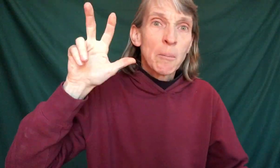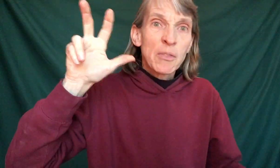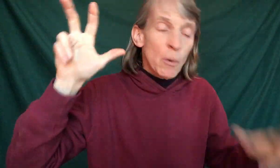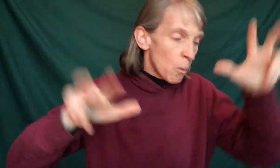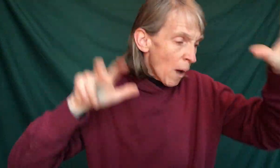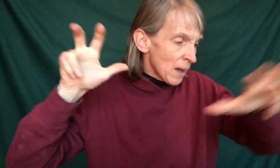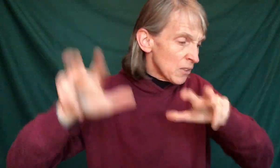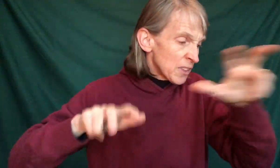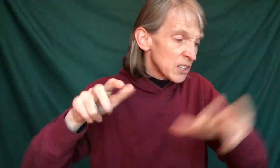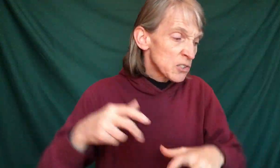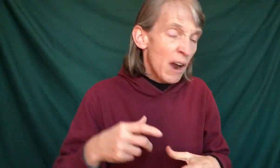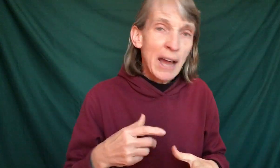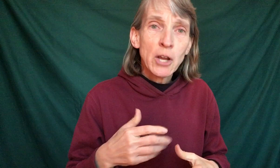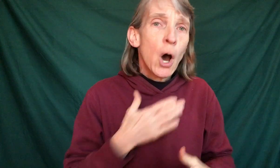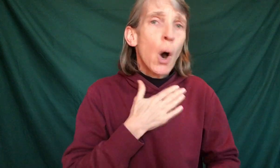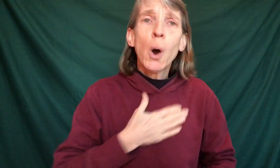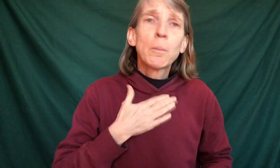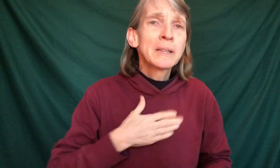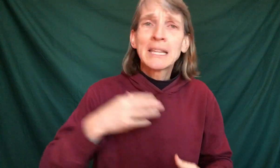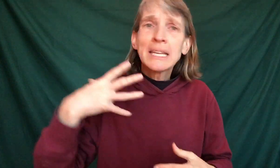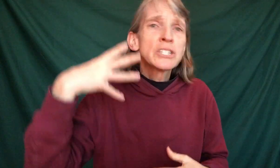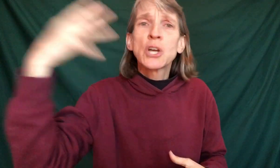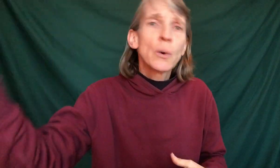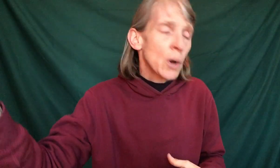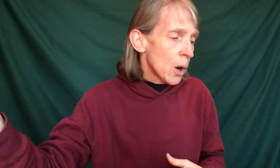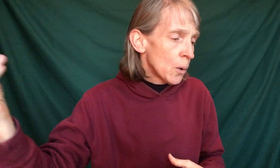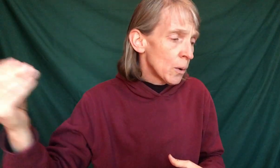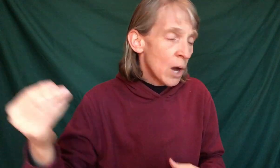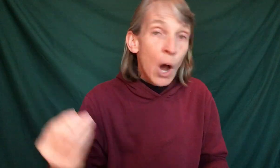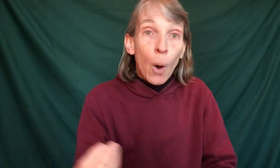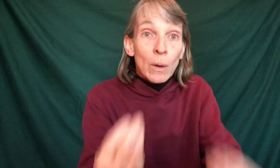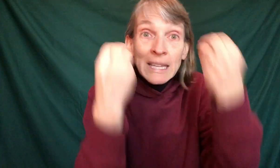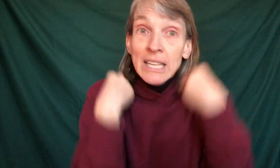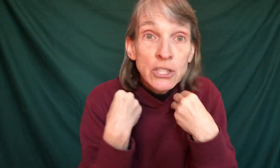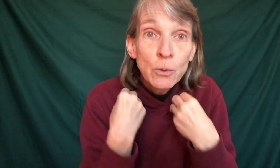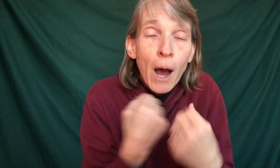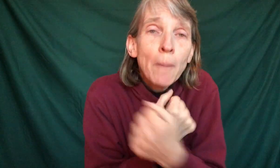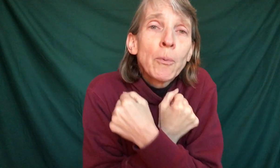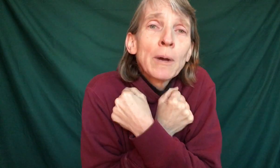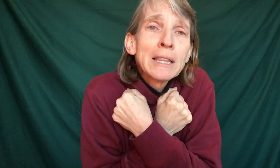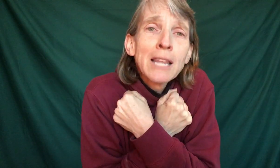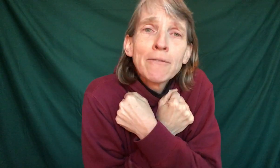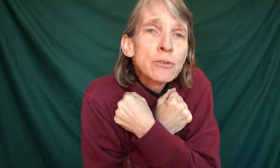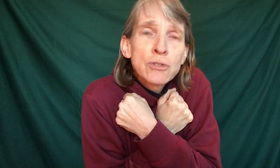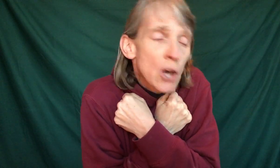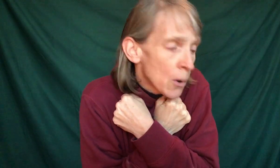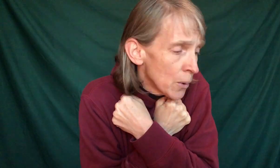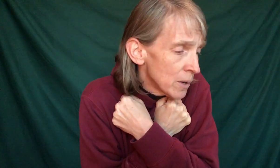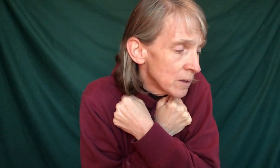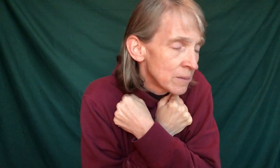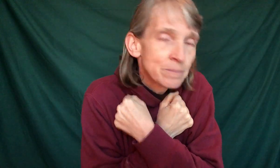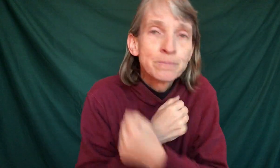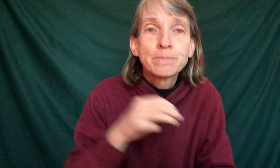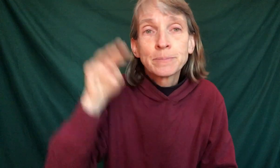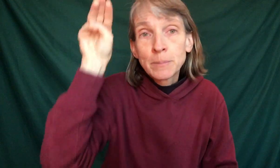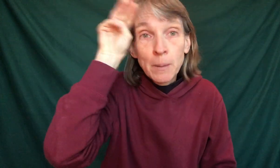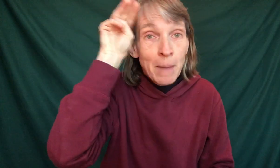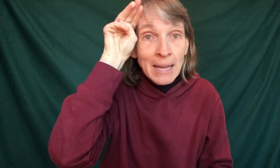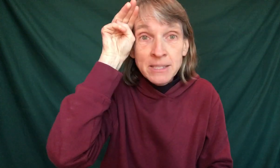But the wild things cried, "Oh, please don't go. We'll eat you up, we love you so." But Max